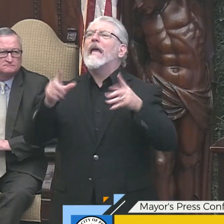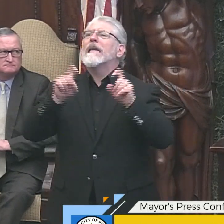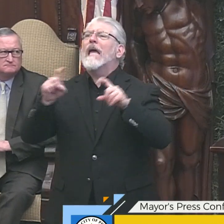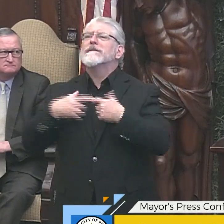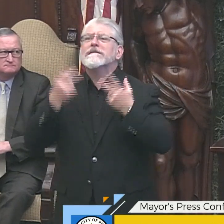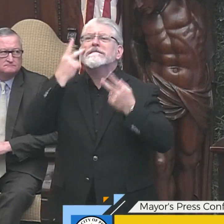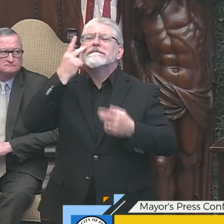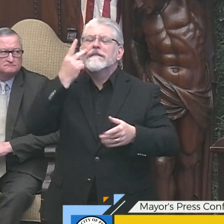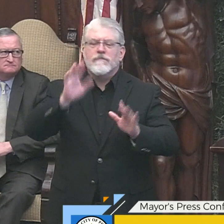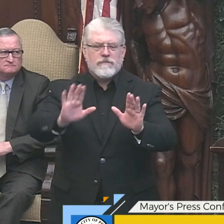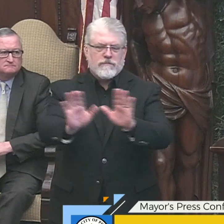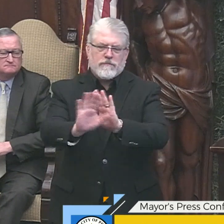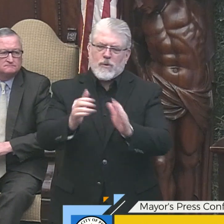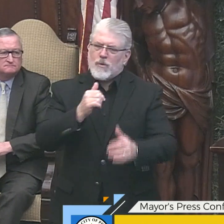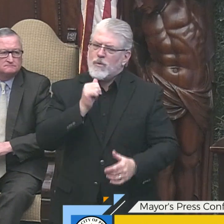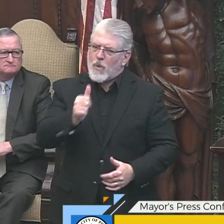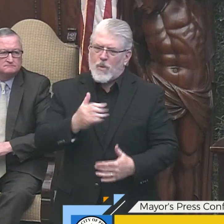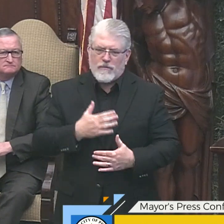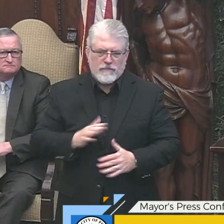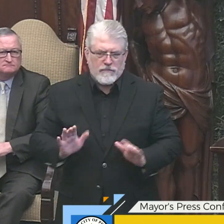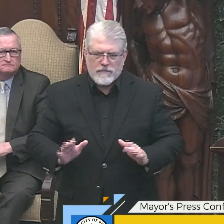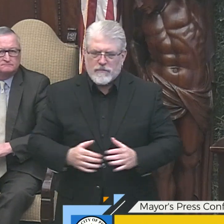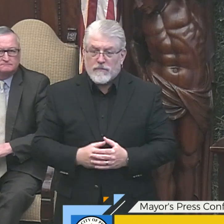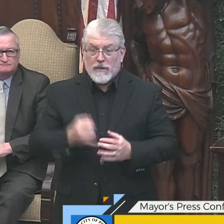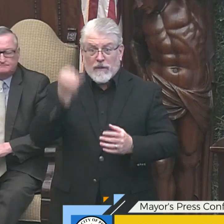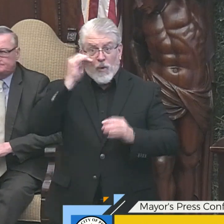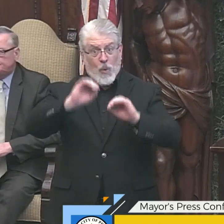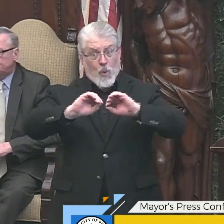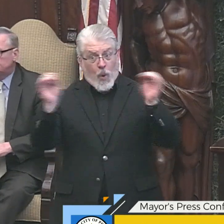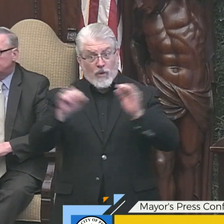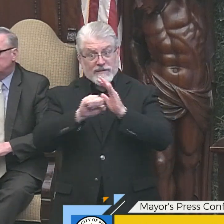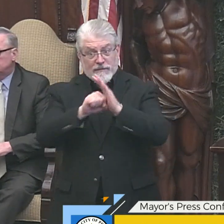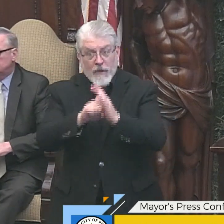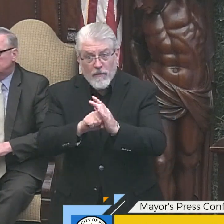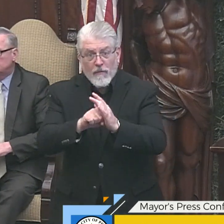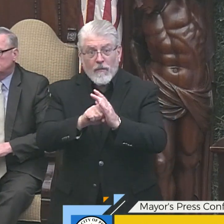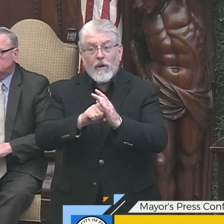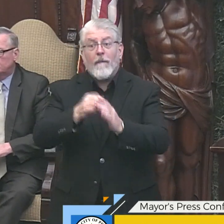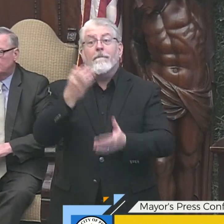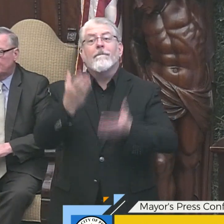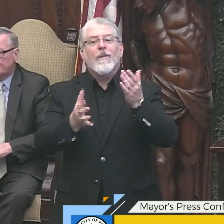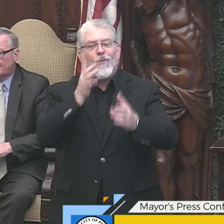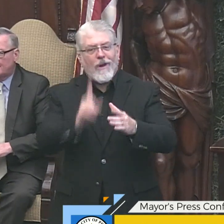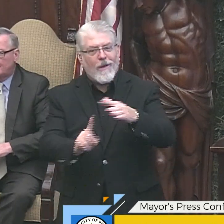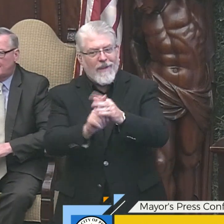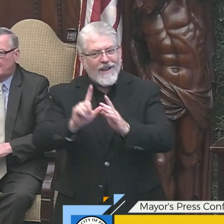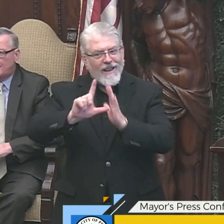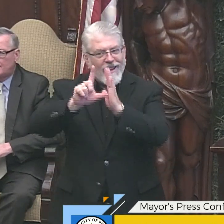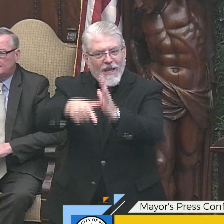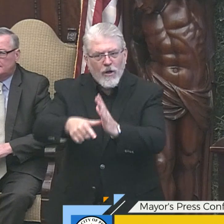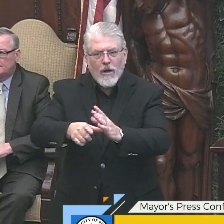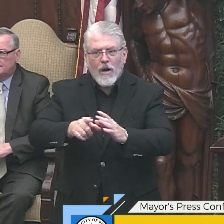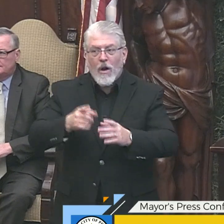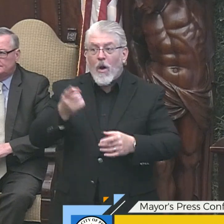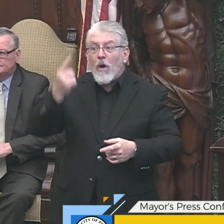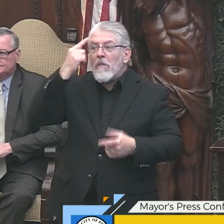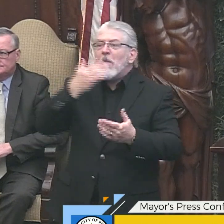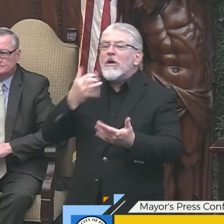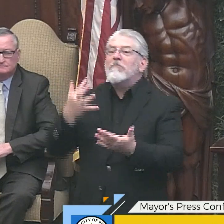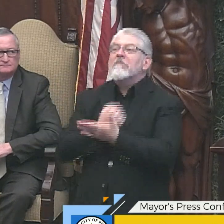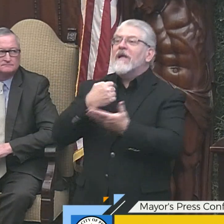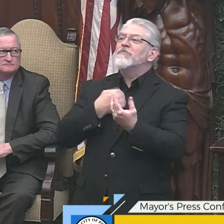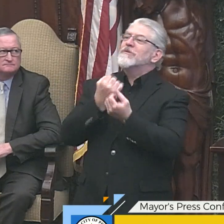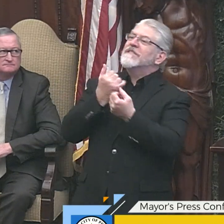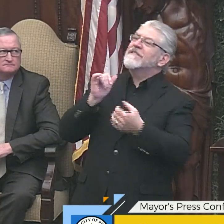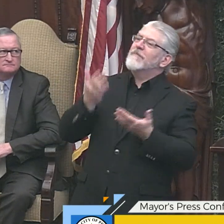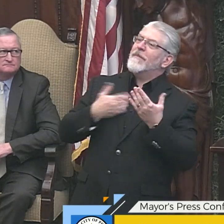probably be negative. That may give you a false sense of security. Even if you were exposed to this virus 2 days earlier, you may test negative because you're